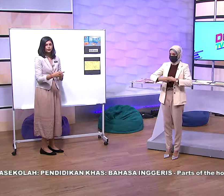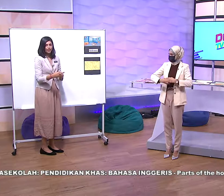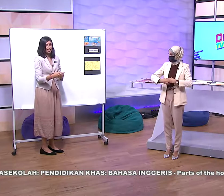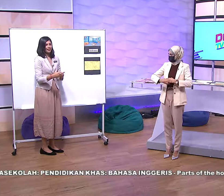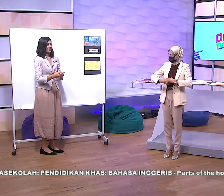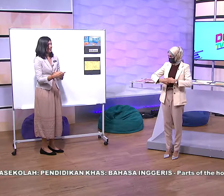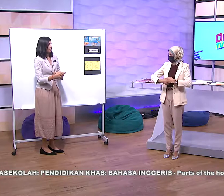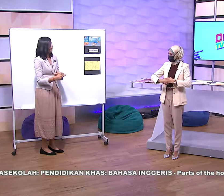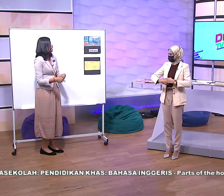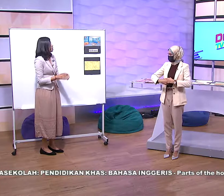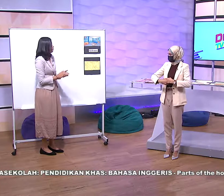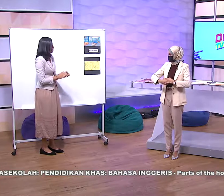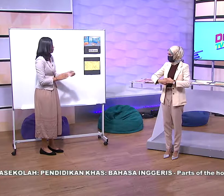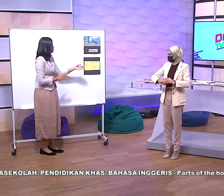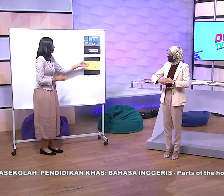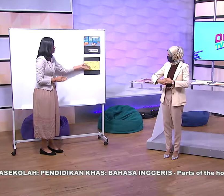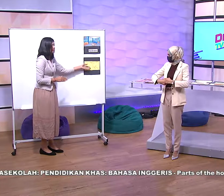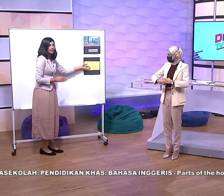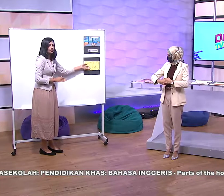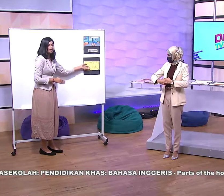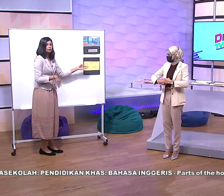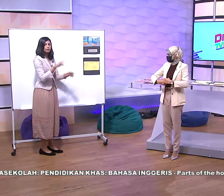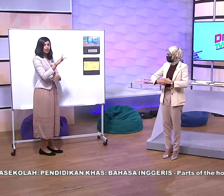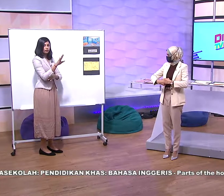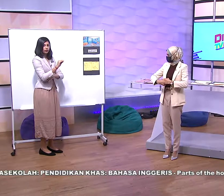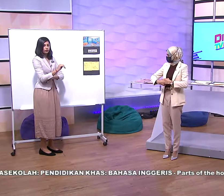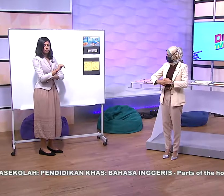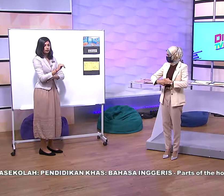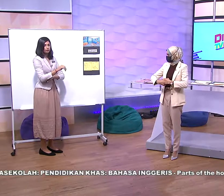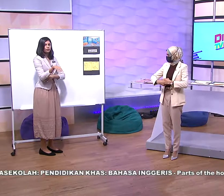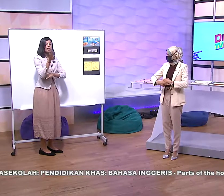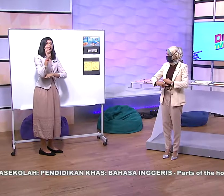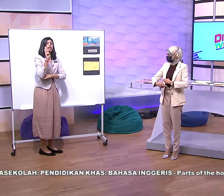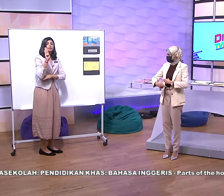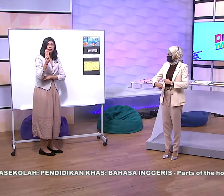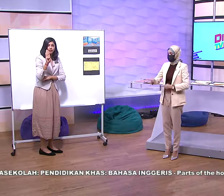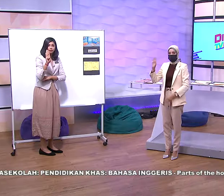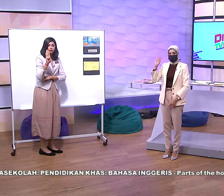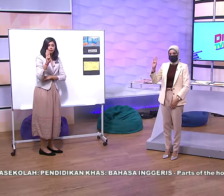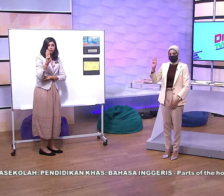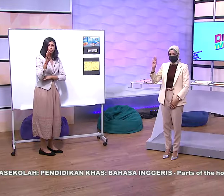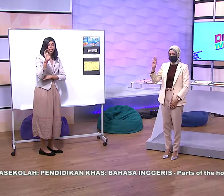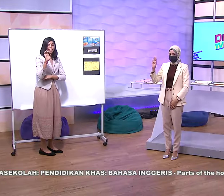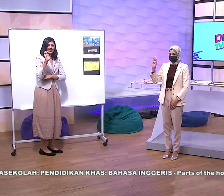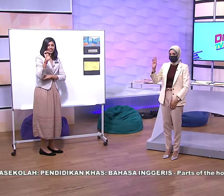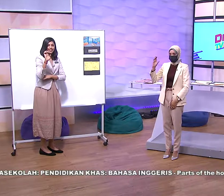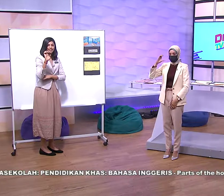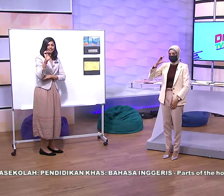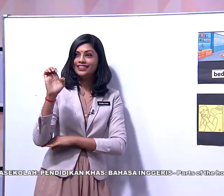Yeah. All right. Okay. So before we practice the signing, let me spell for the for you. It is B. B. E. E.